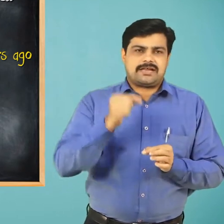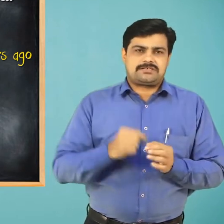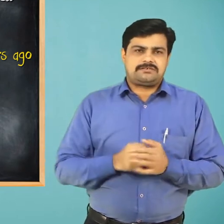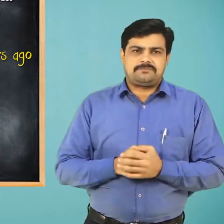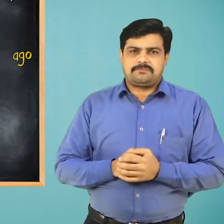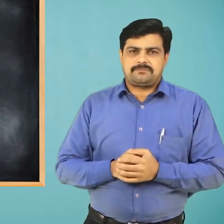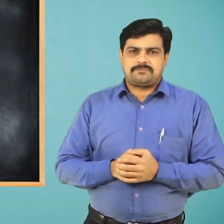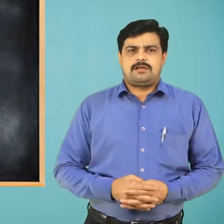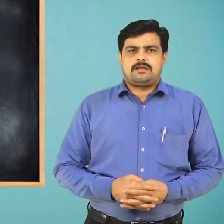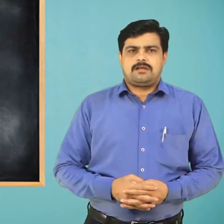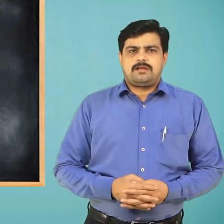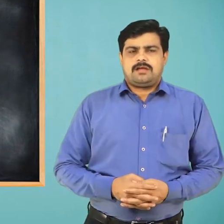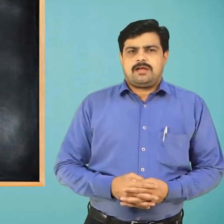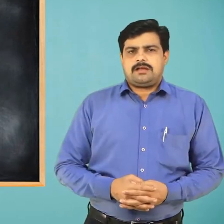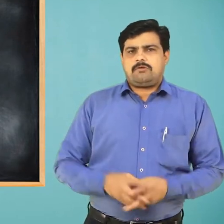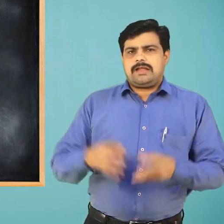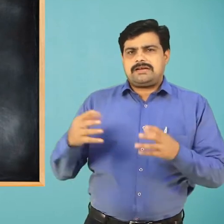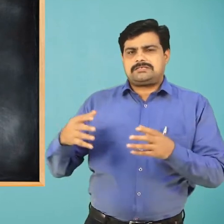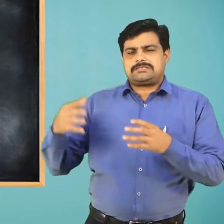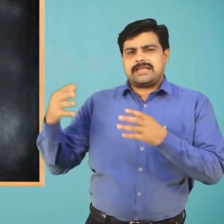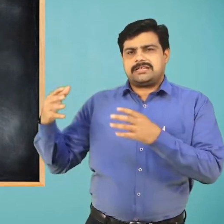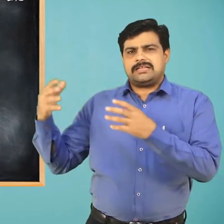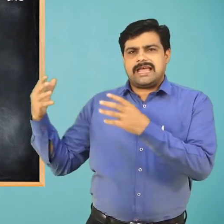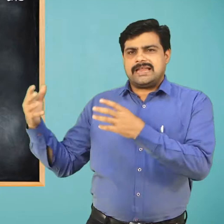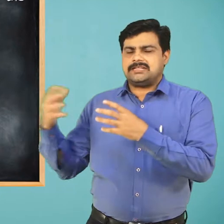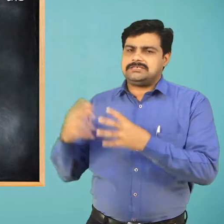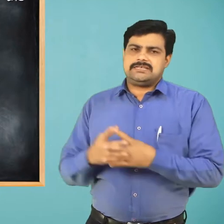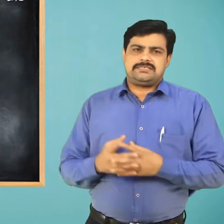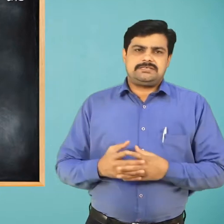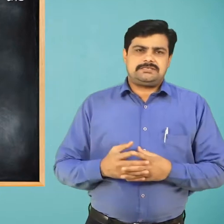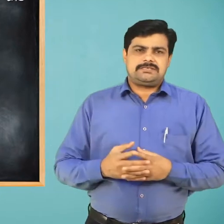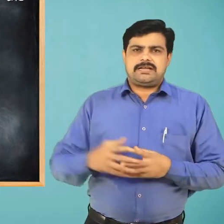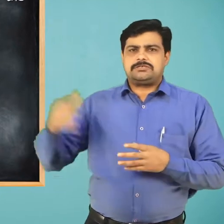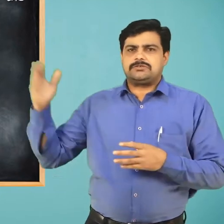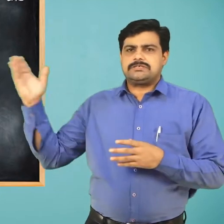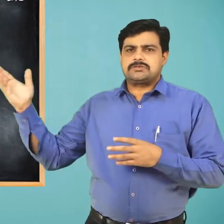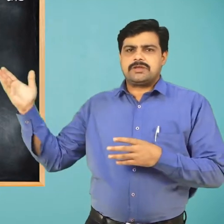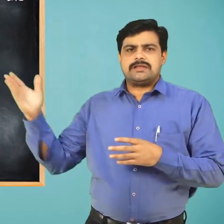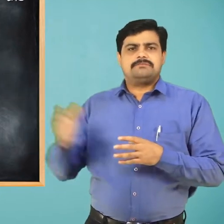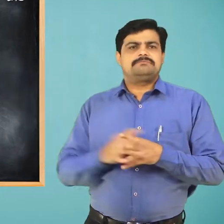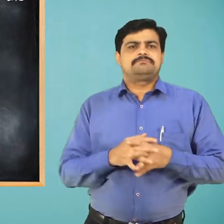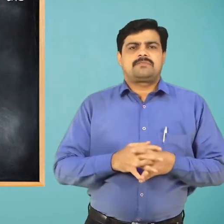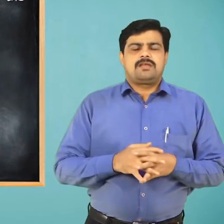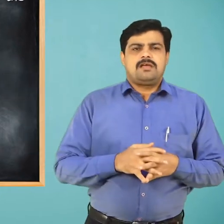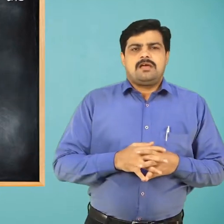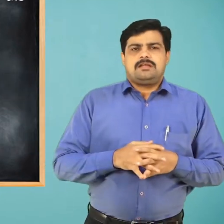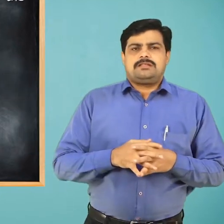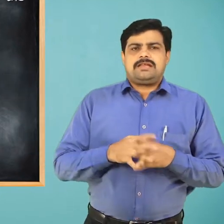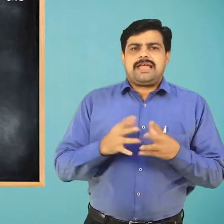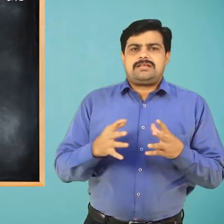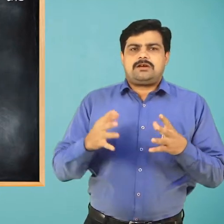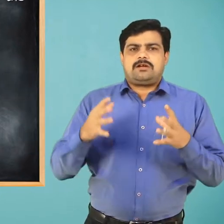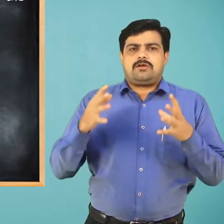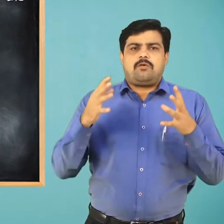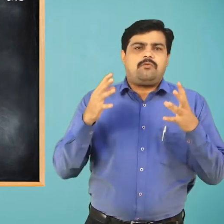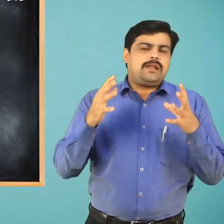correct. Now let's take the another sentence that is on the screen. The ladder will